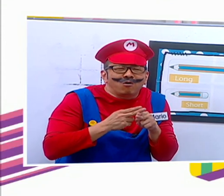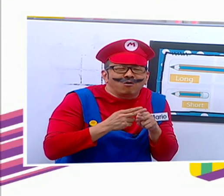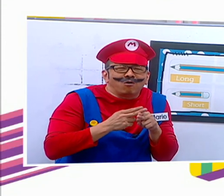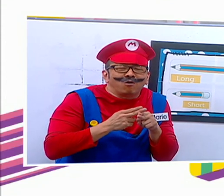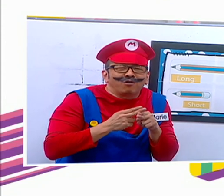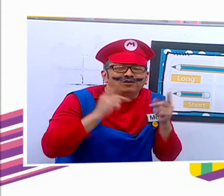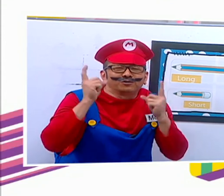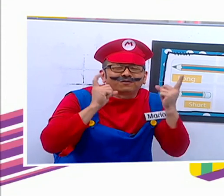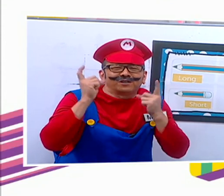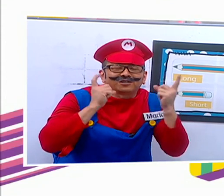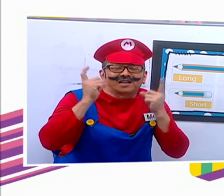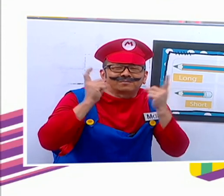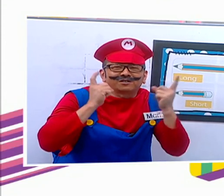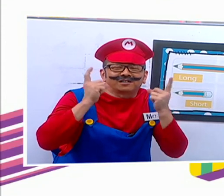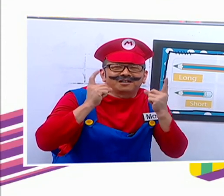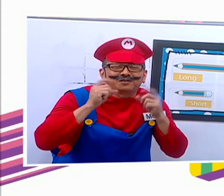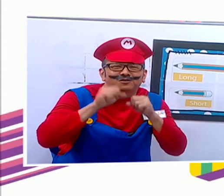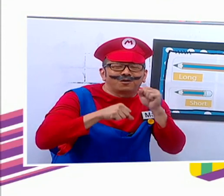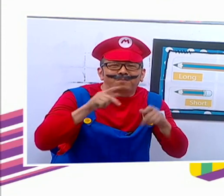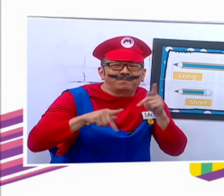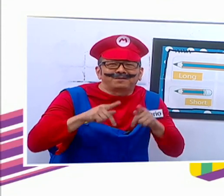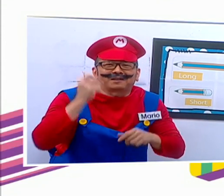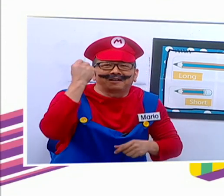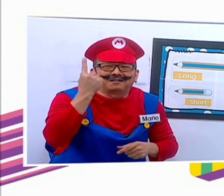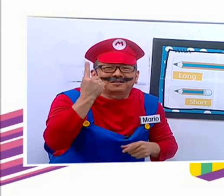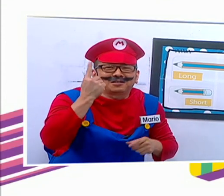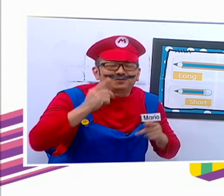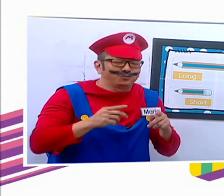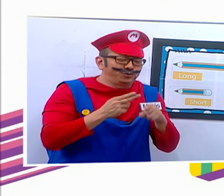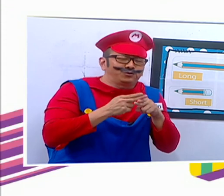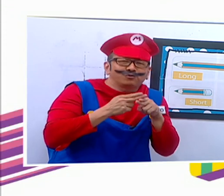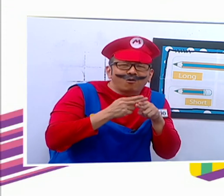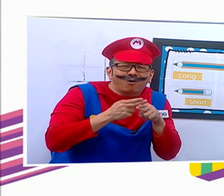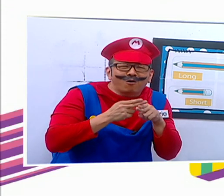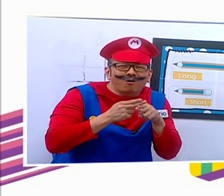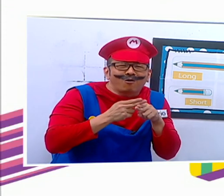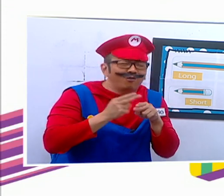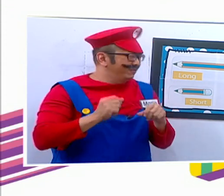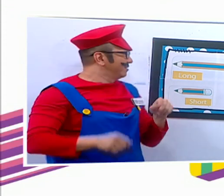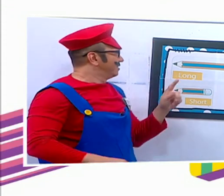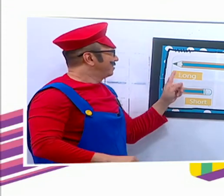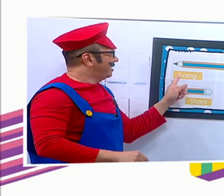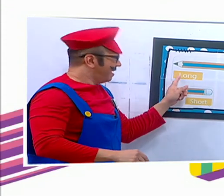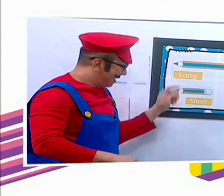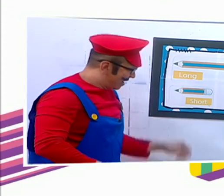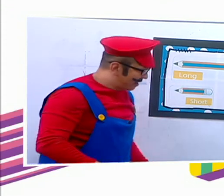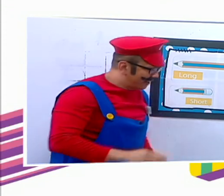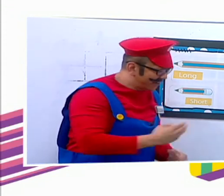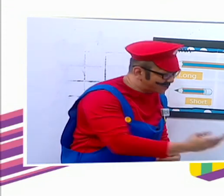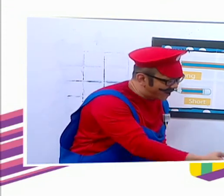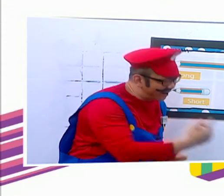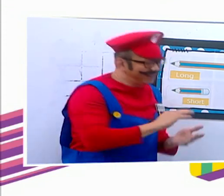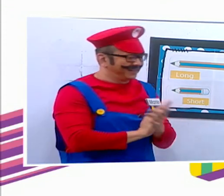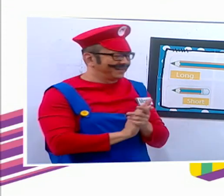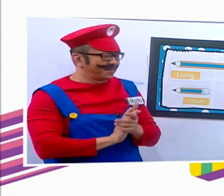Short. Use your facial expression so people can understand you. Short. Okay,